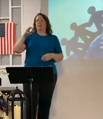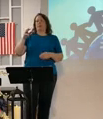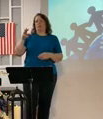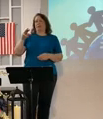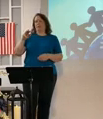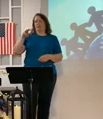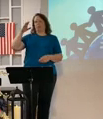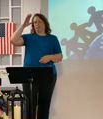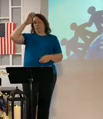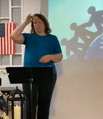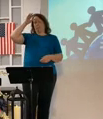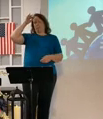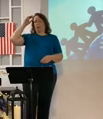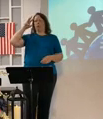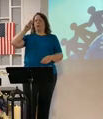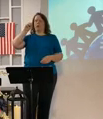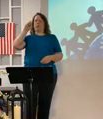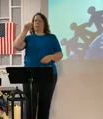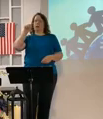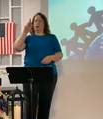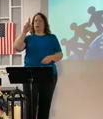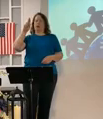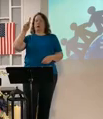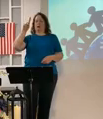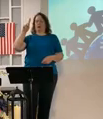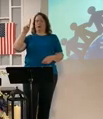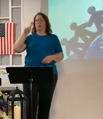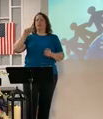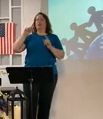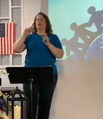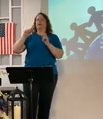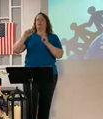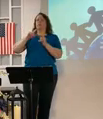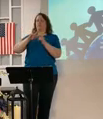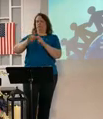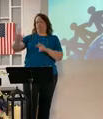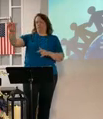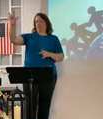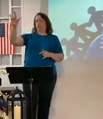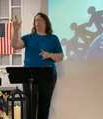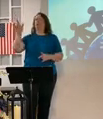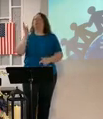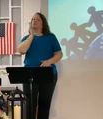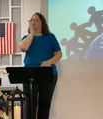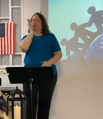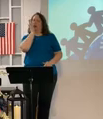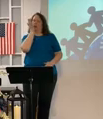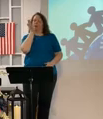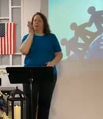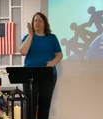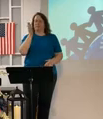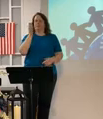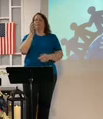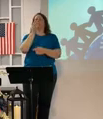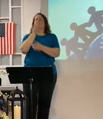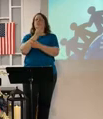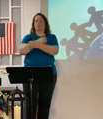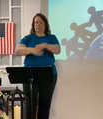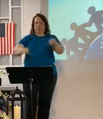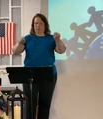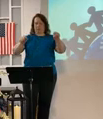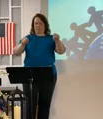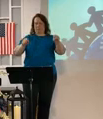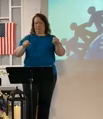left us on Thursday to go back home to Slovakia. He made it safely home, and he sent me a couple of photos and